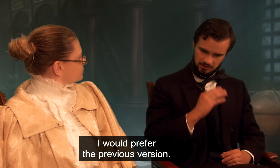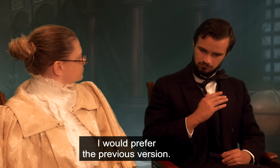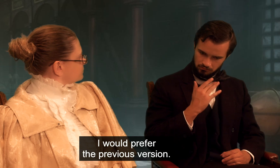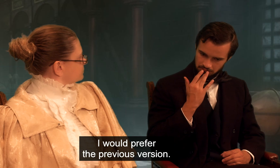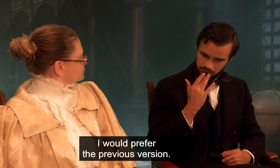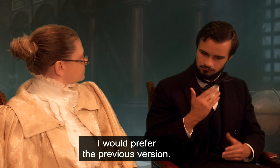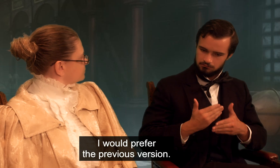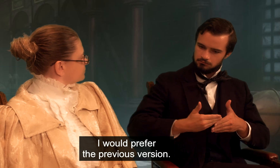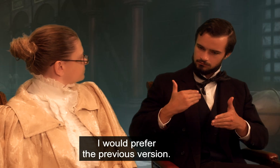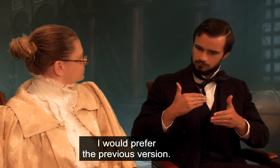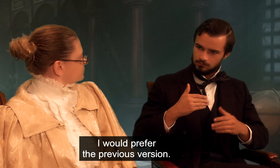I would prefer the previous version.